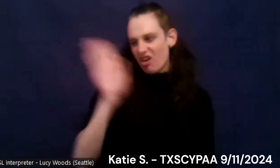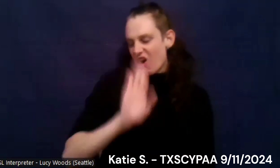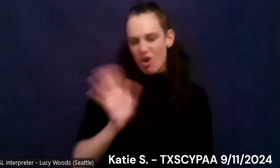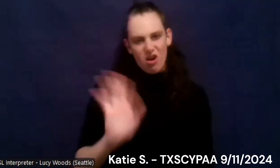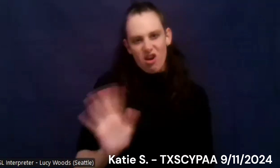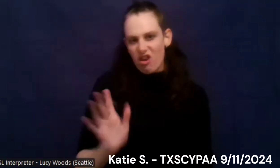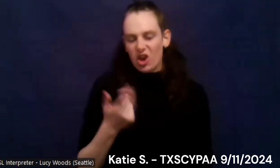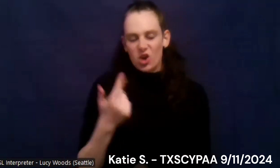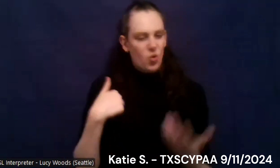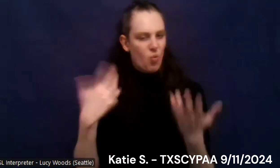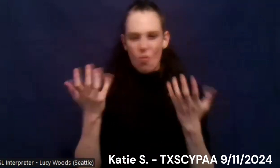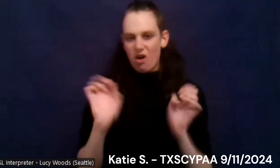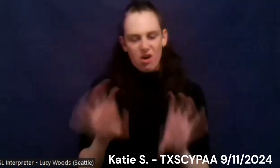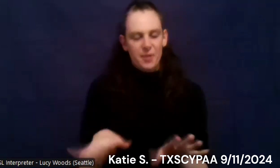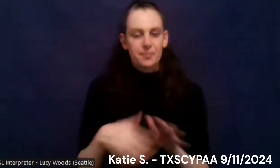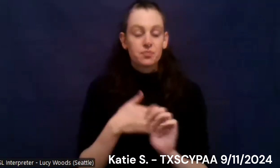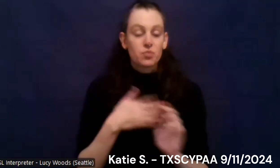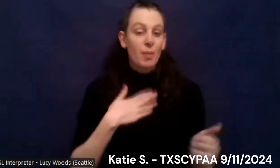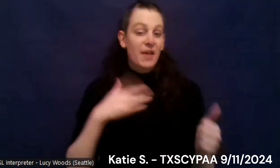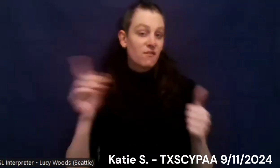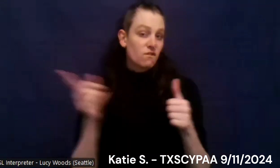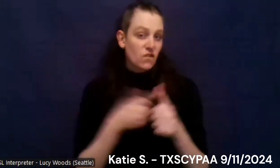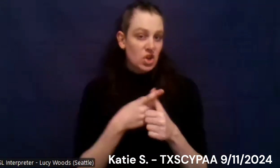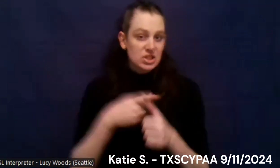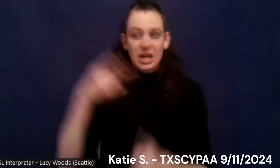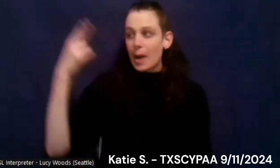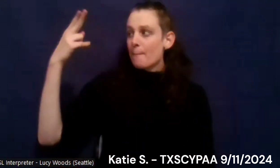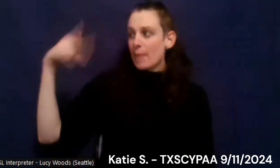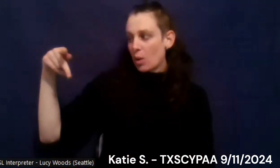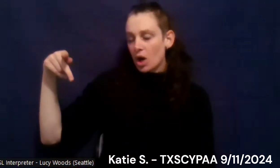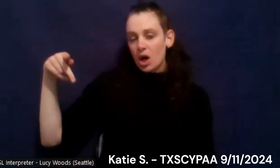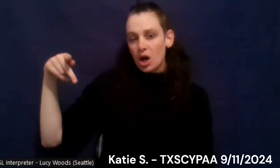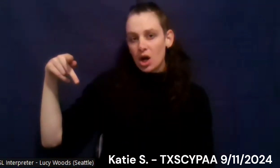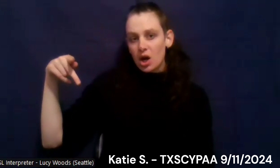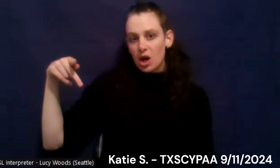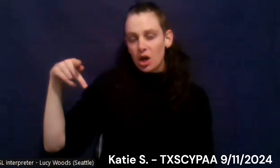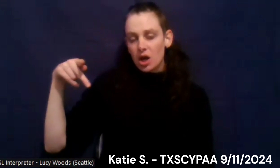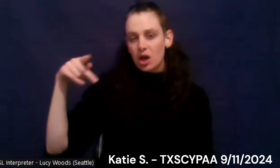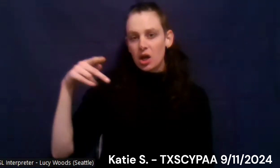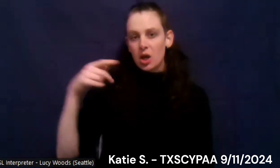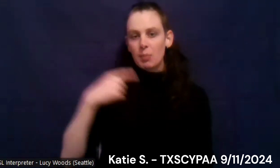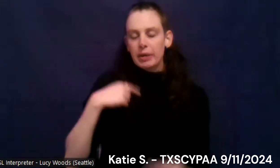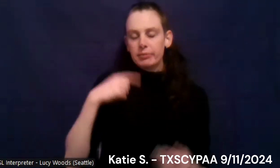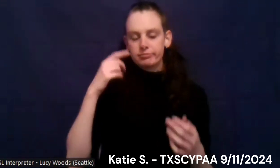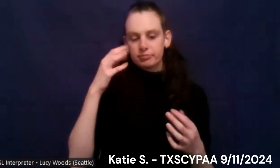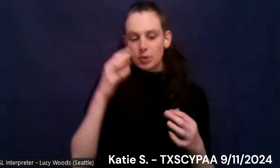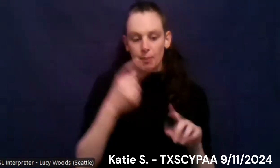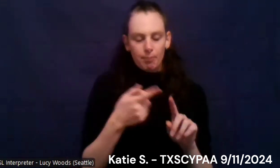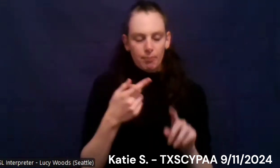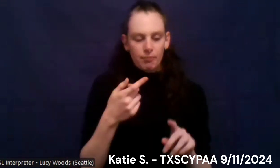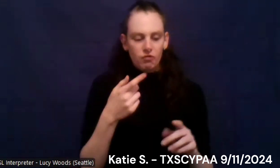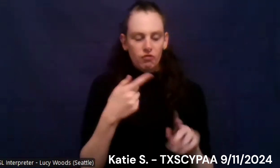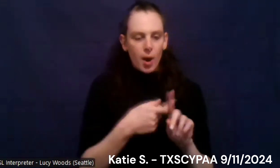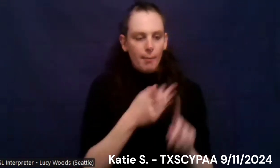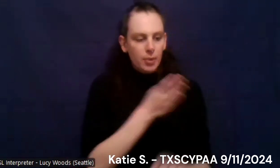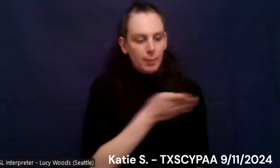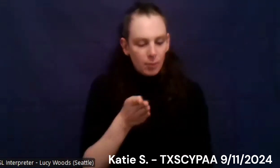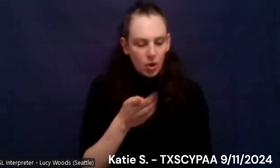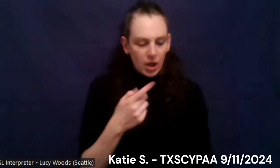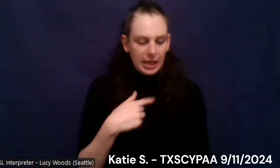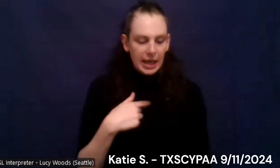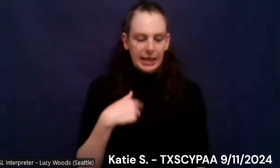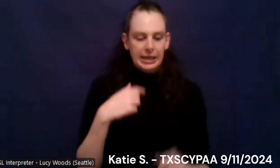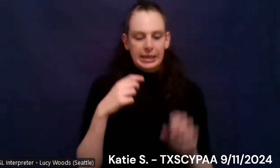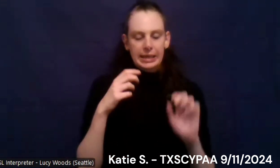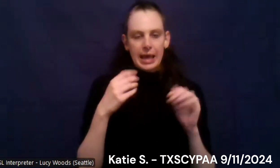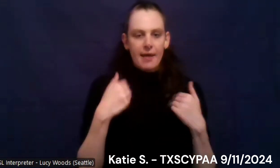my first ever higher power that I got to form because of the book and what people tell me that I can do with my higher